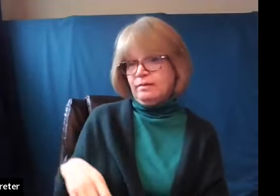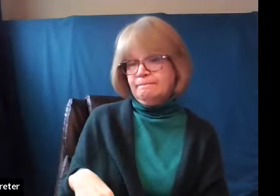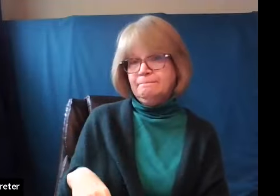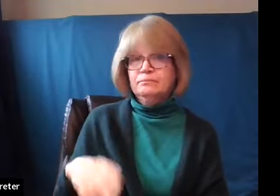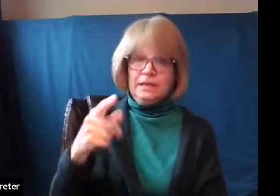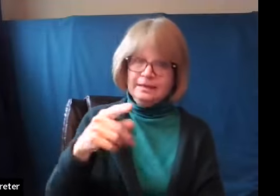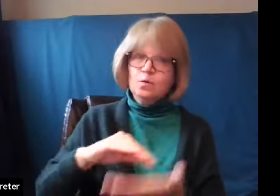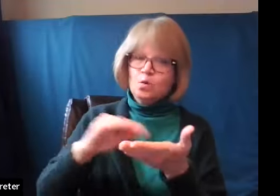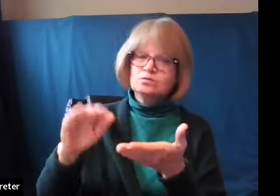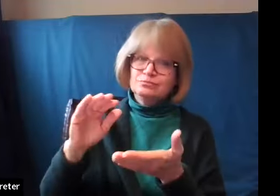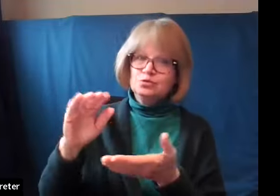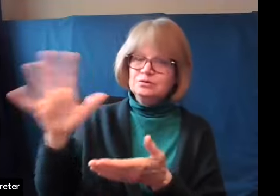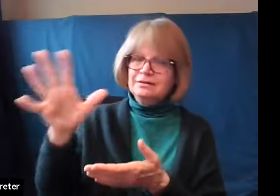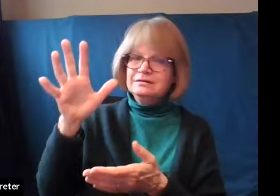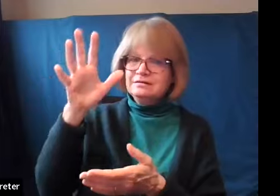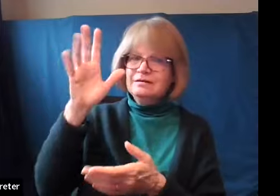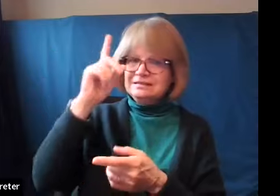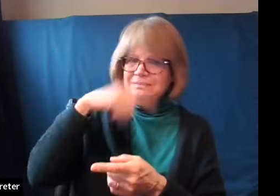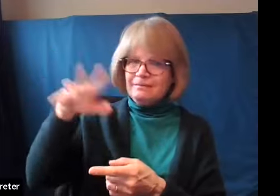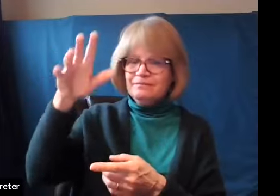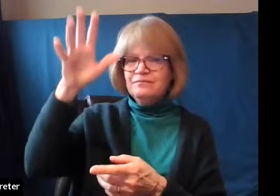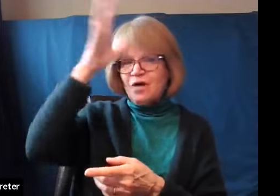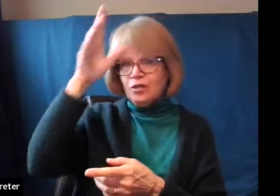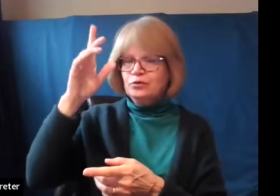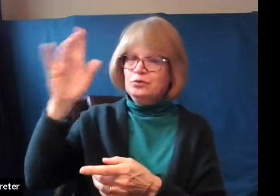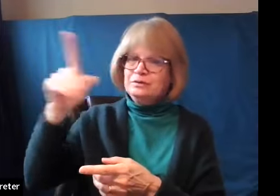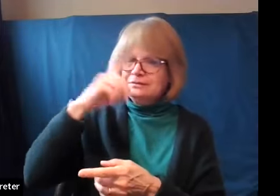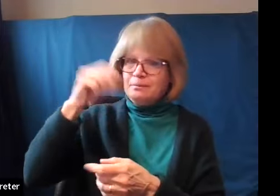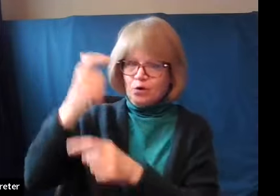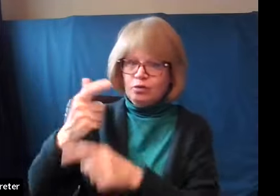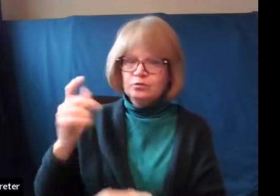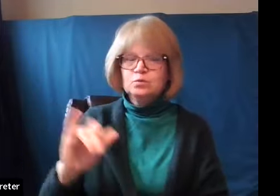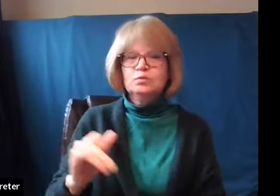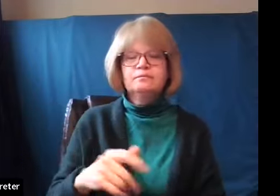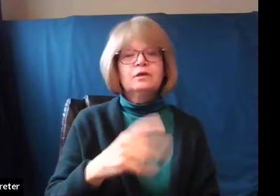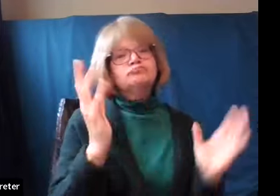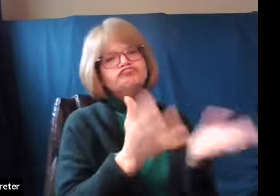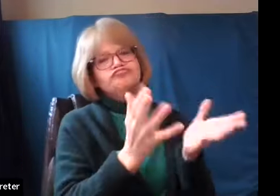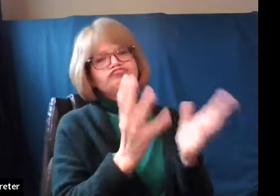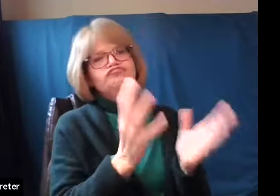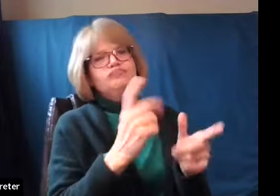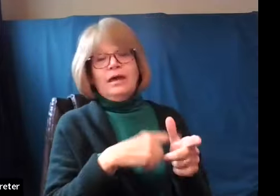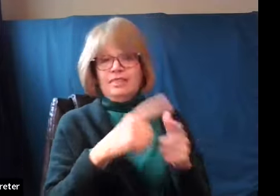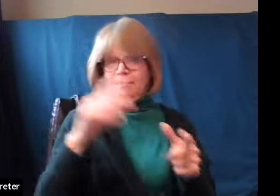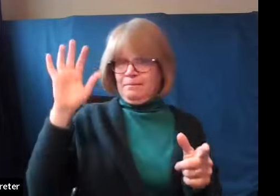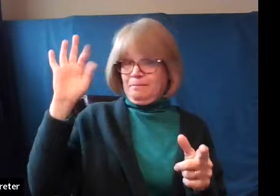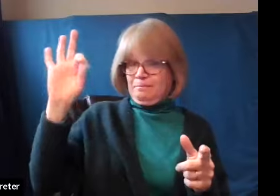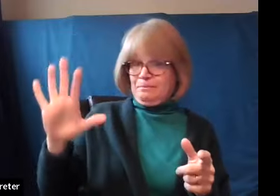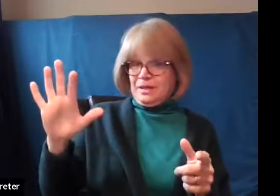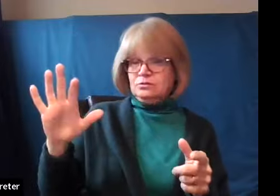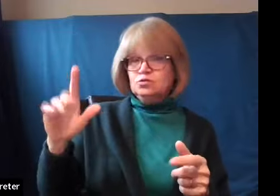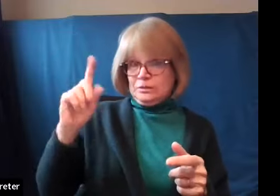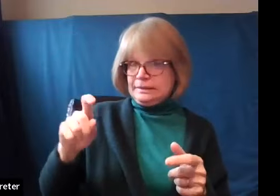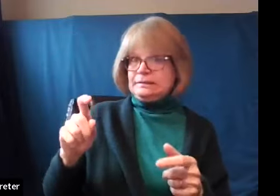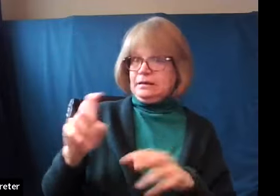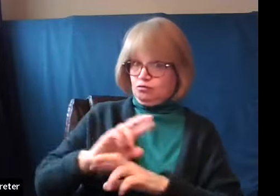stepfather. The pair chatted for some time until Billy informed the pastor that he needed to ready himself for Christmas Eve services